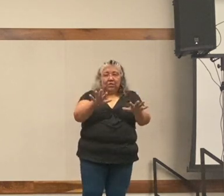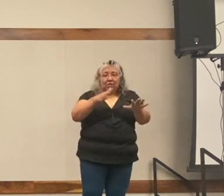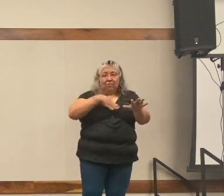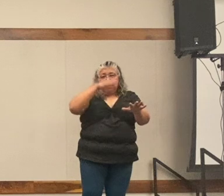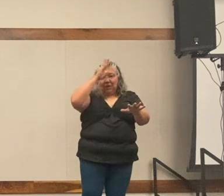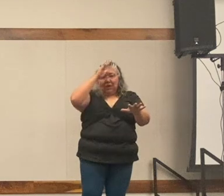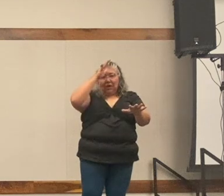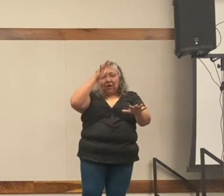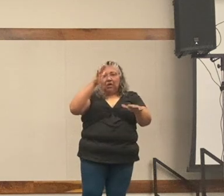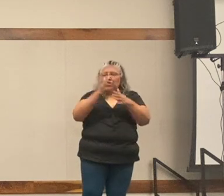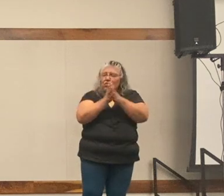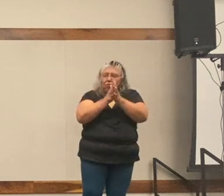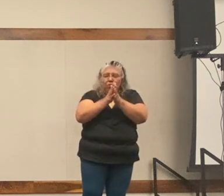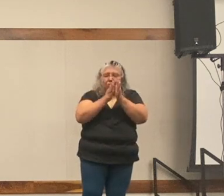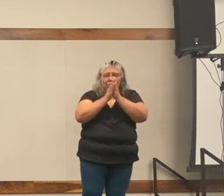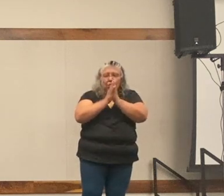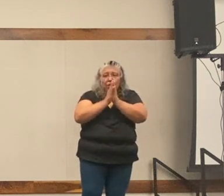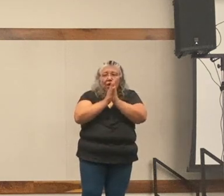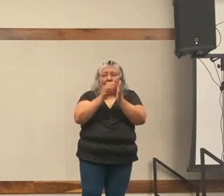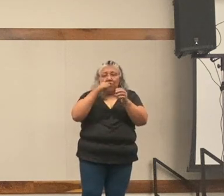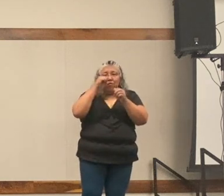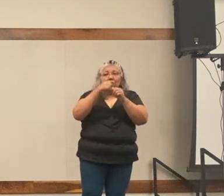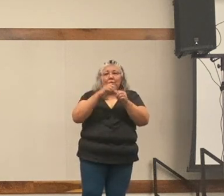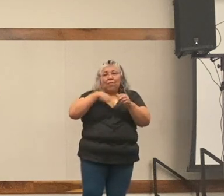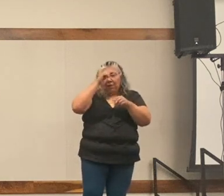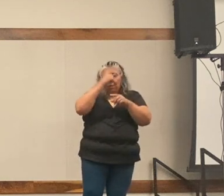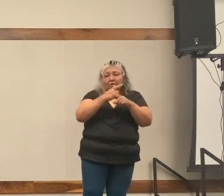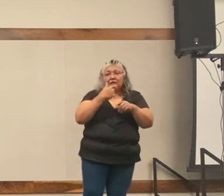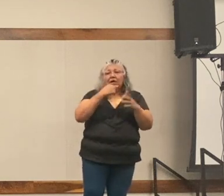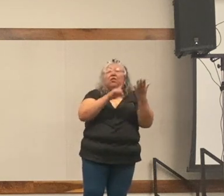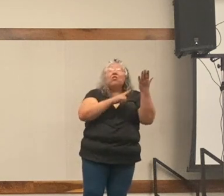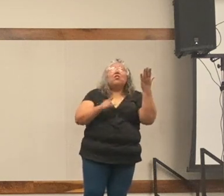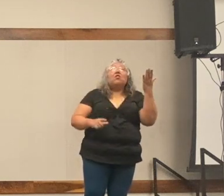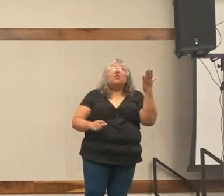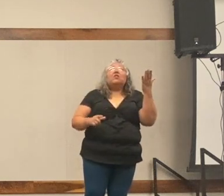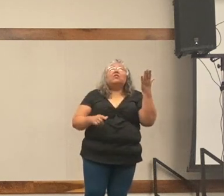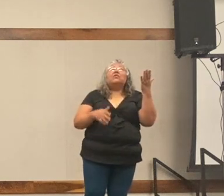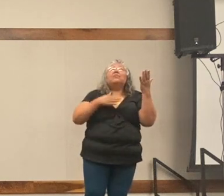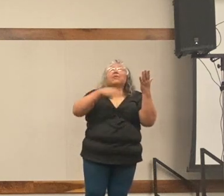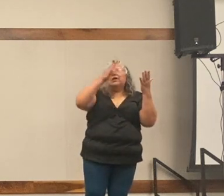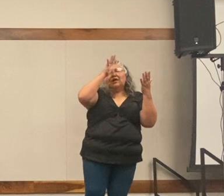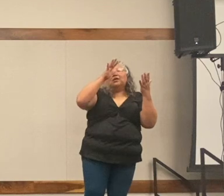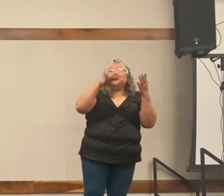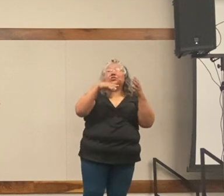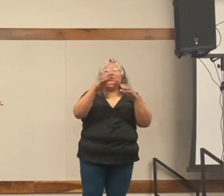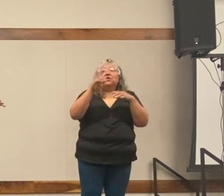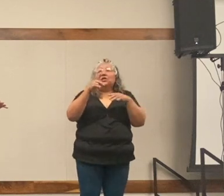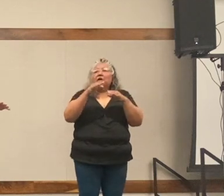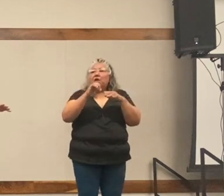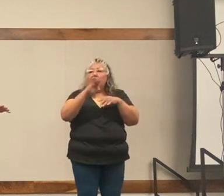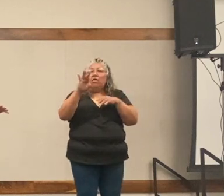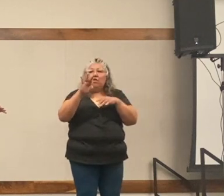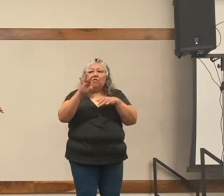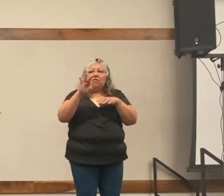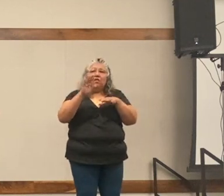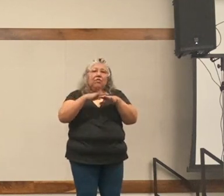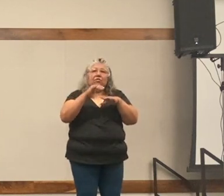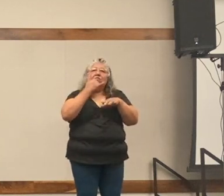dad, going after him, just praying. I remember my brother saying, Lord, my dad just got off on the wrong floor, send him back